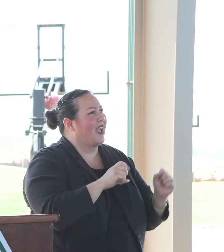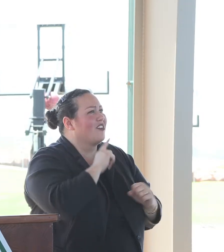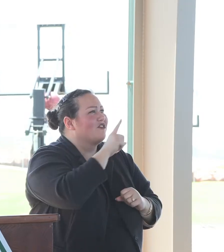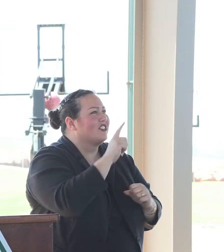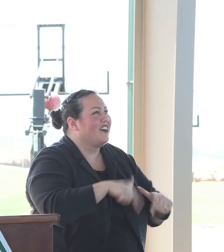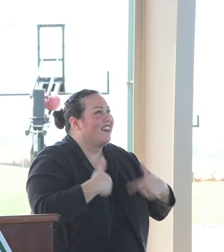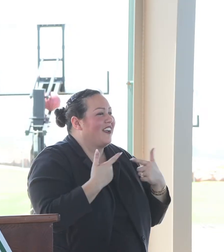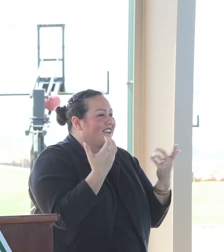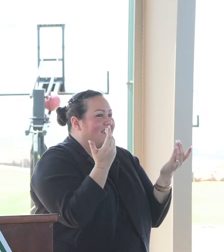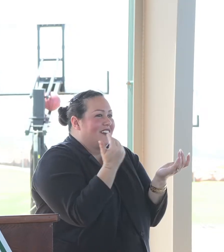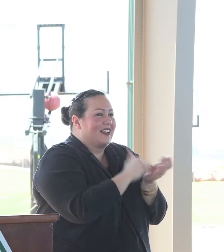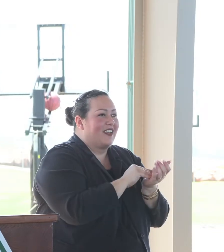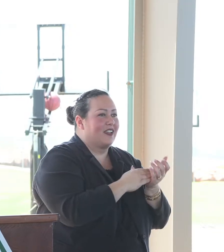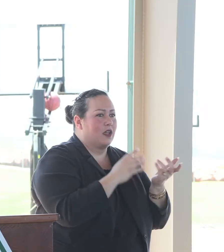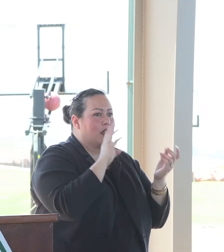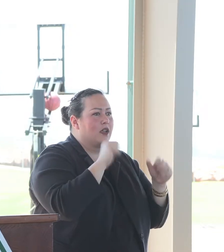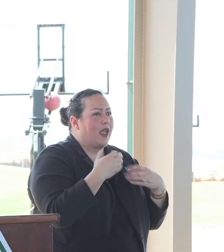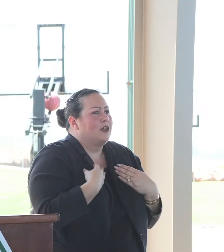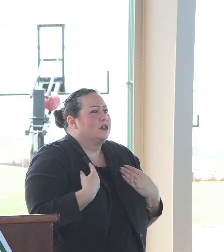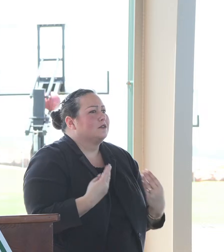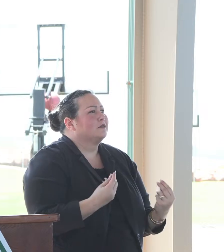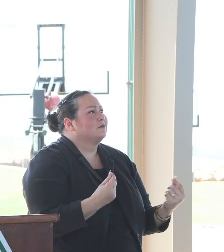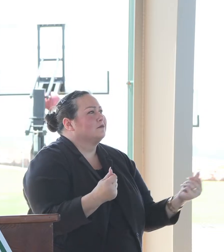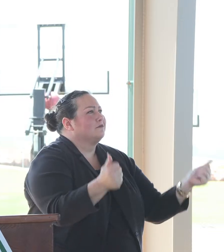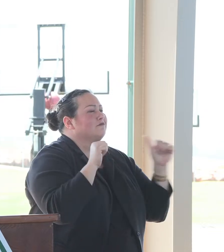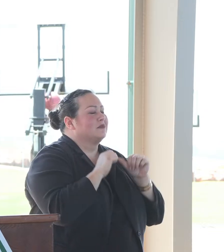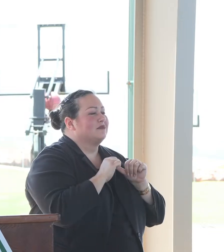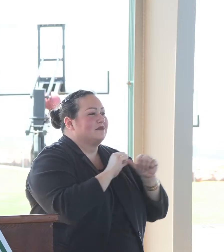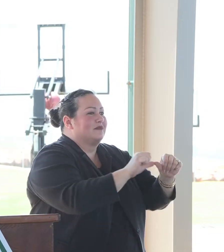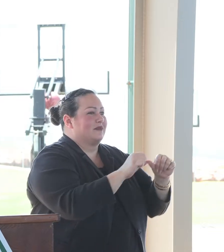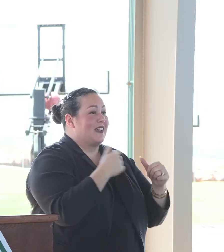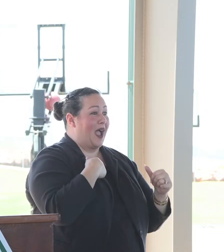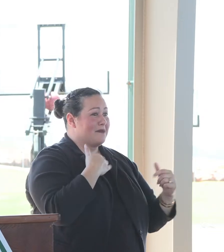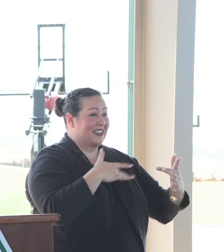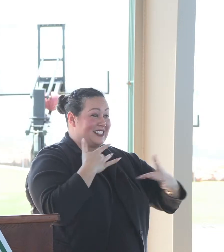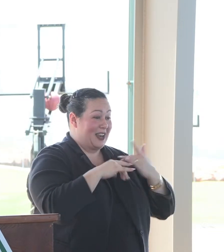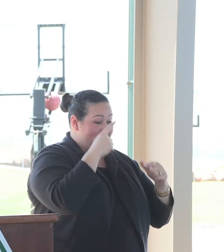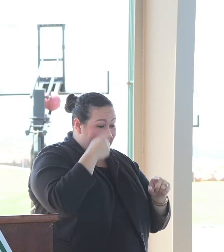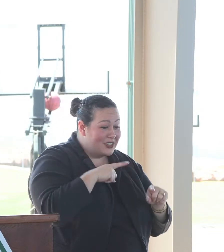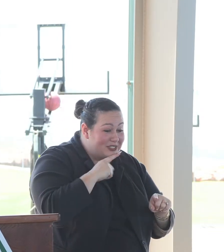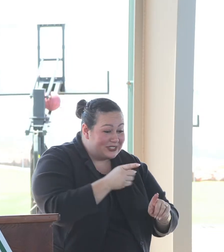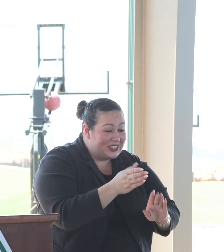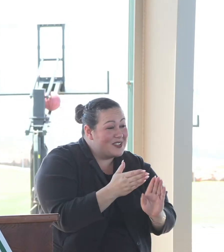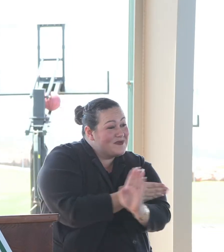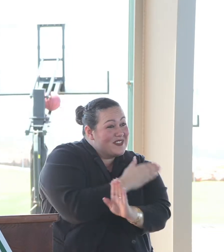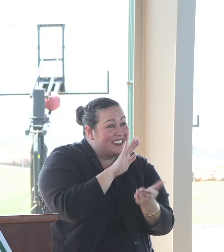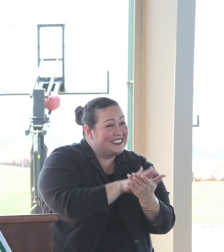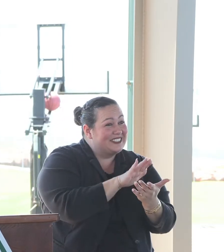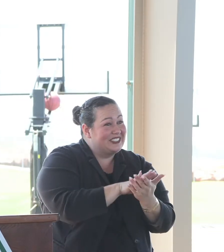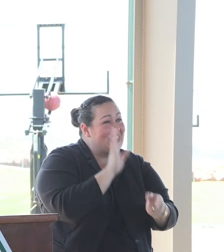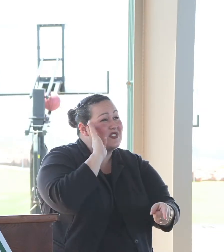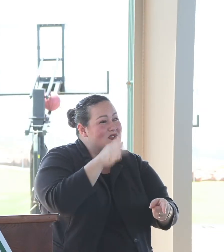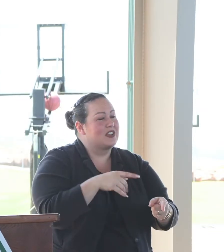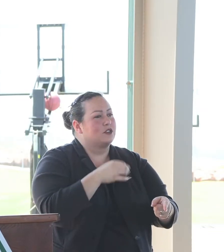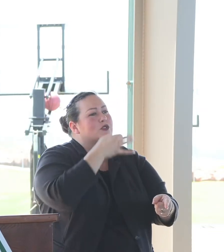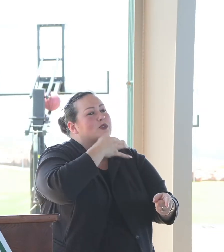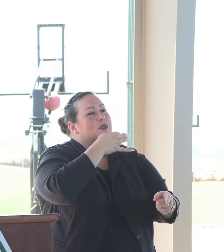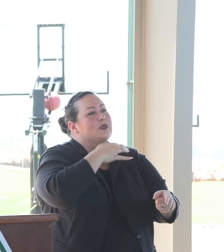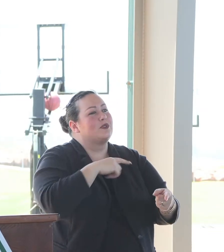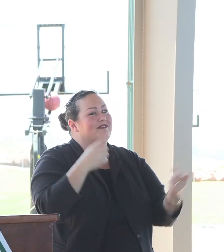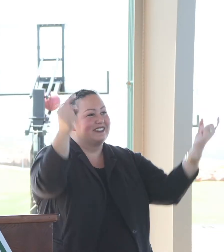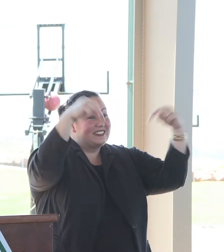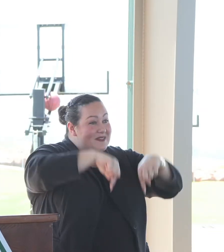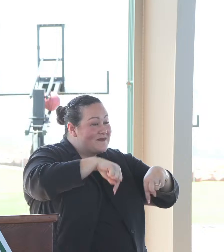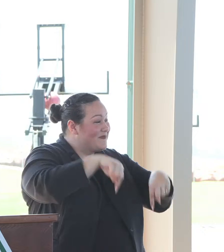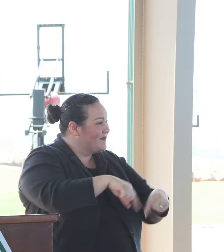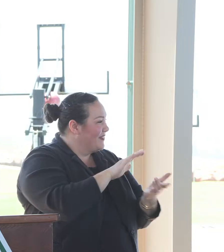healing could continue. I'm excited because they have a preschooler who will soon be a student on this campus. And we